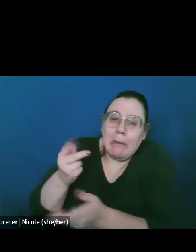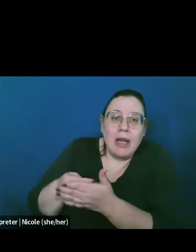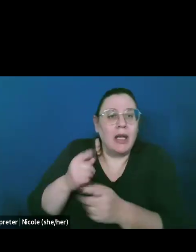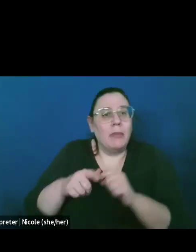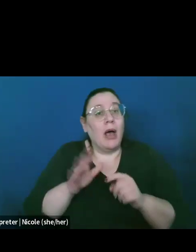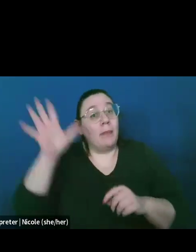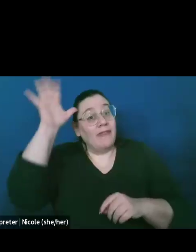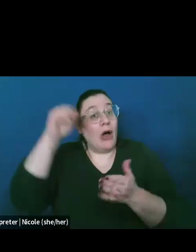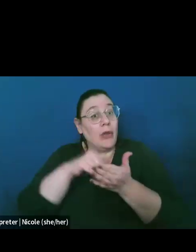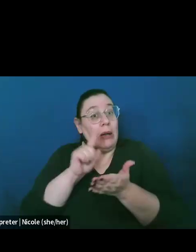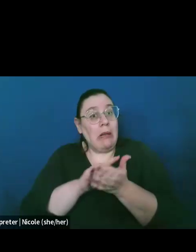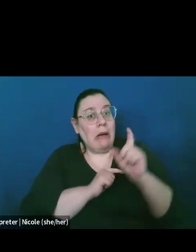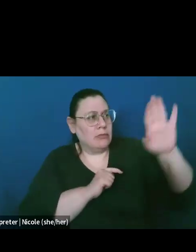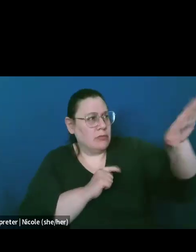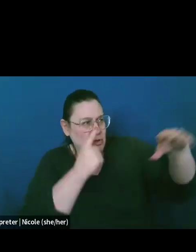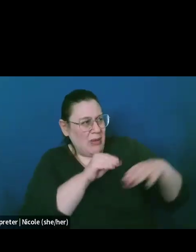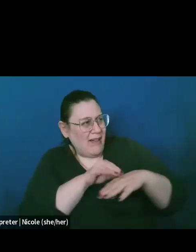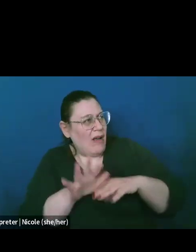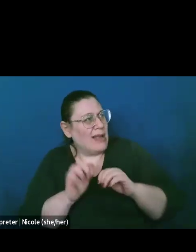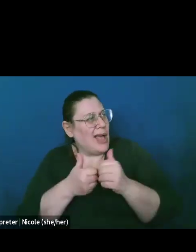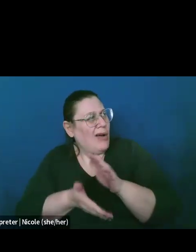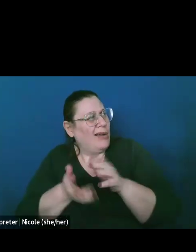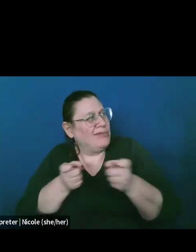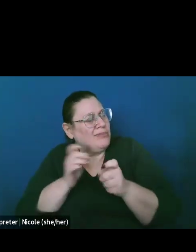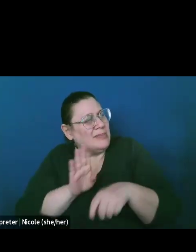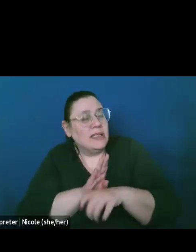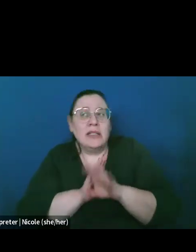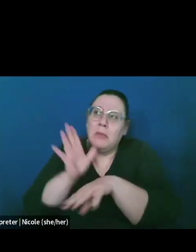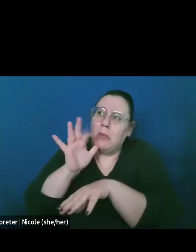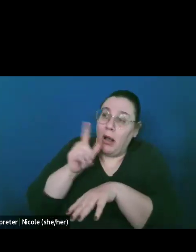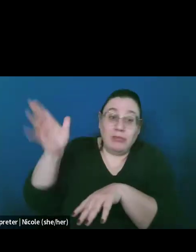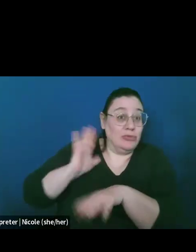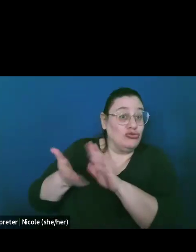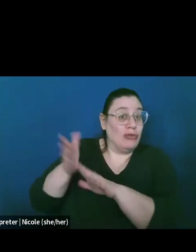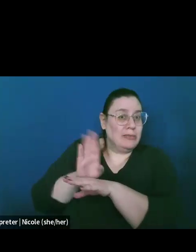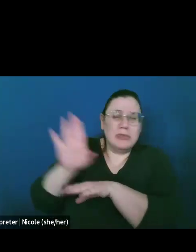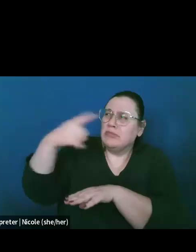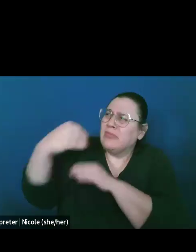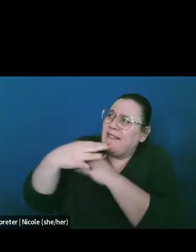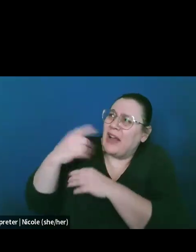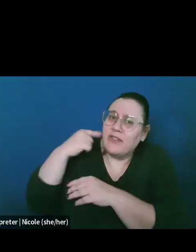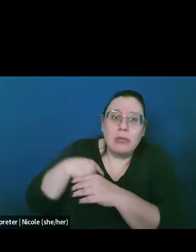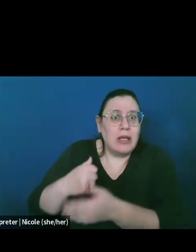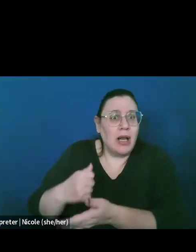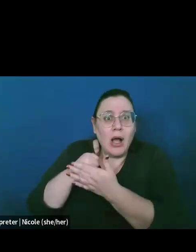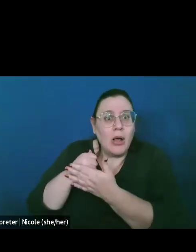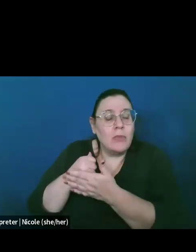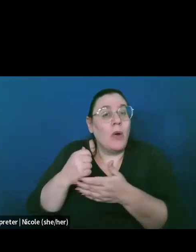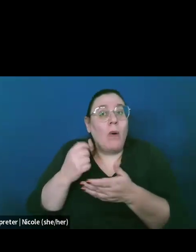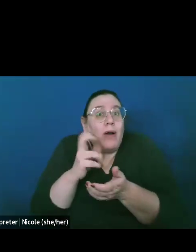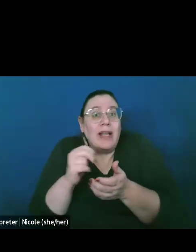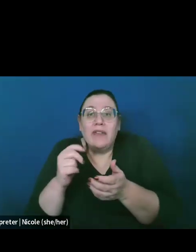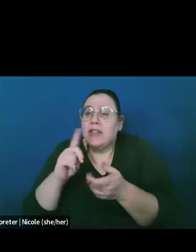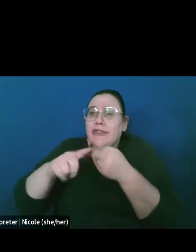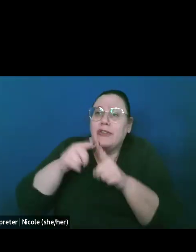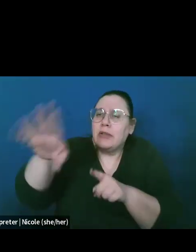for example, for advice on running a business, or my mom who ran a business. That's been really helpful. Or just bouncing ideas off with